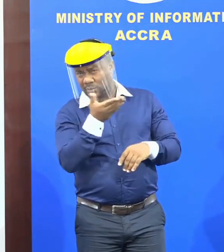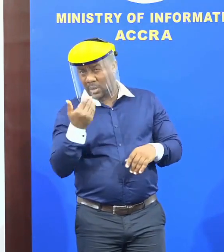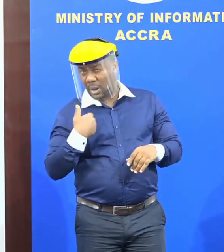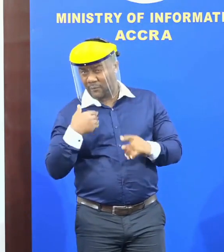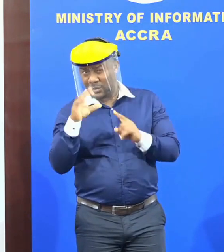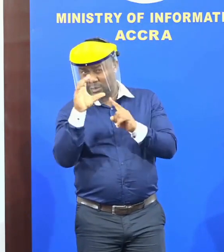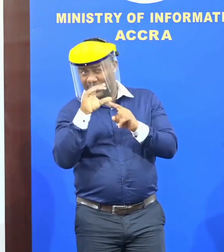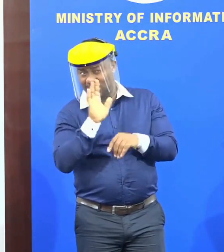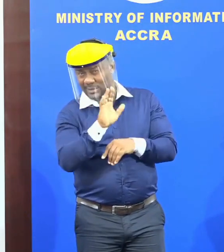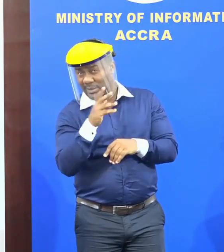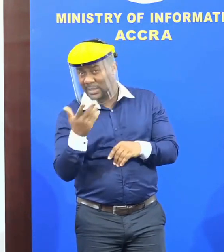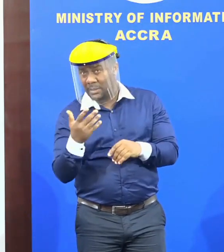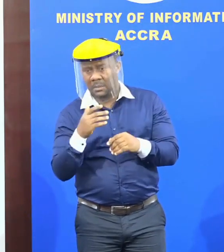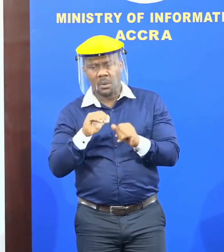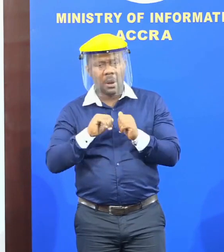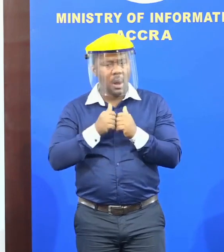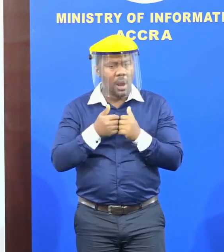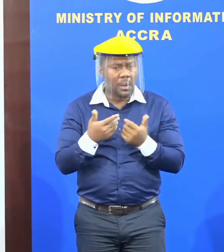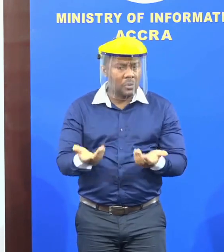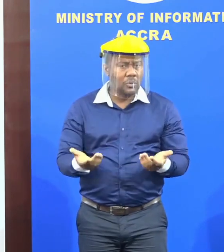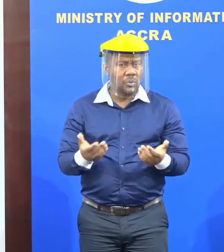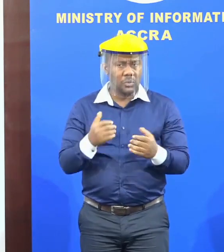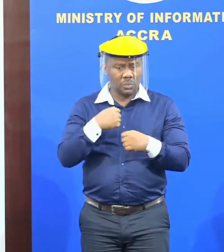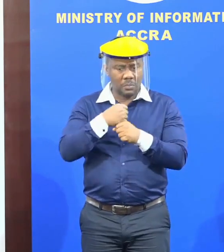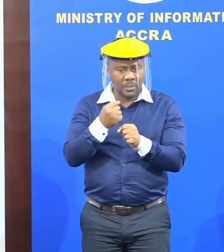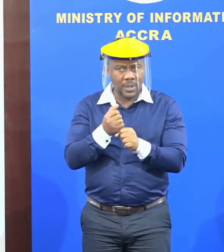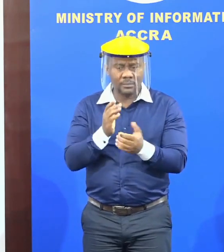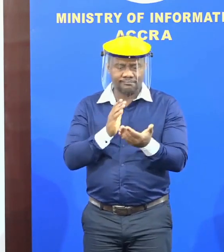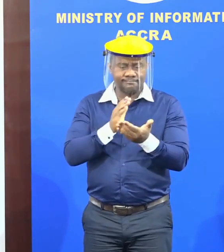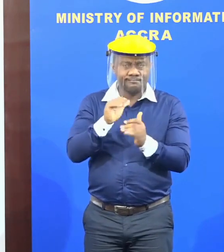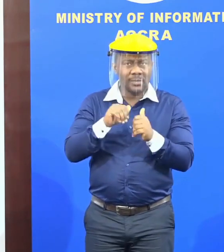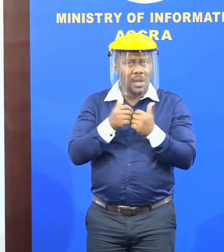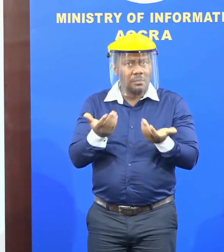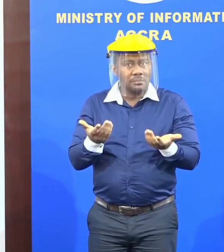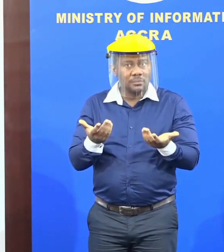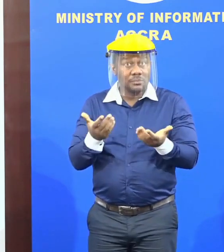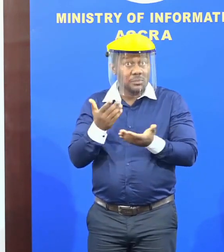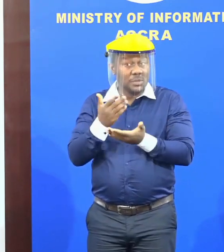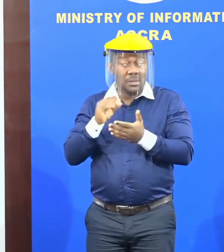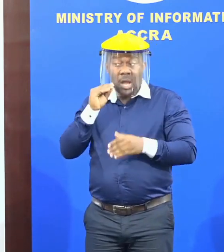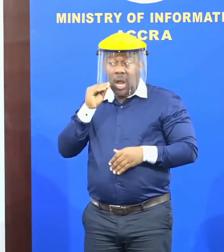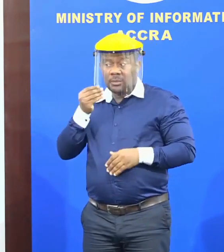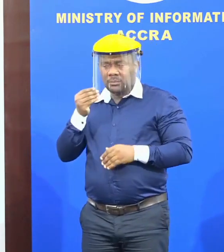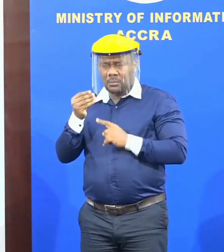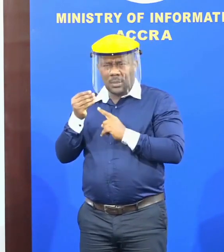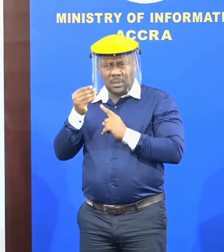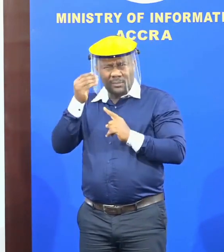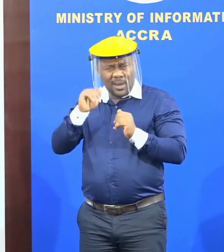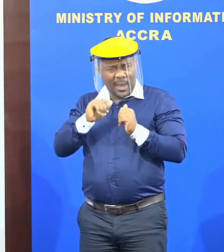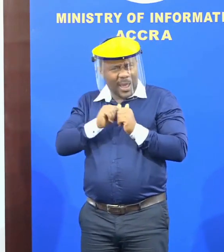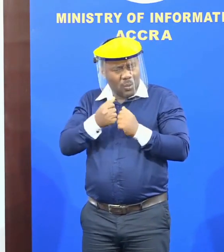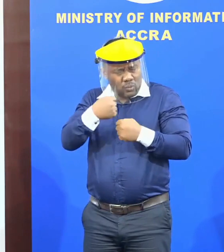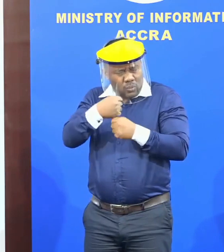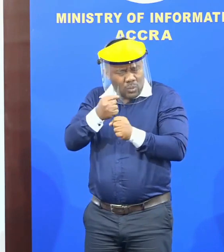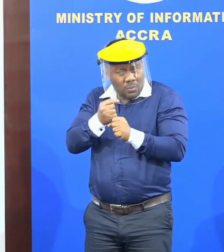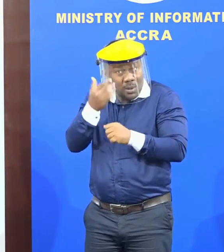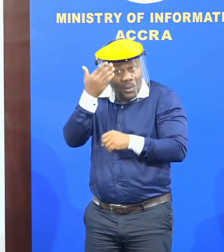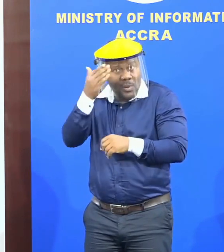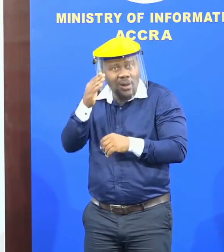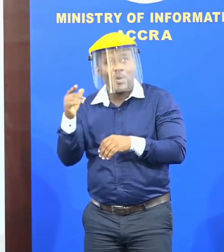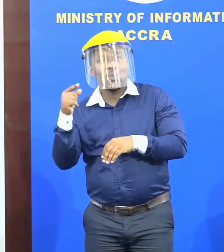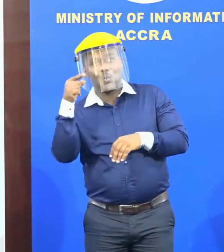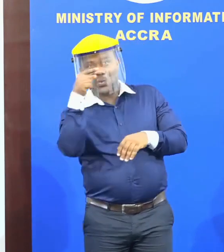ɛteɛ saa kwan ne ɛfa so deda dan mu ne sɛdeɛ obi a ɔnso ɔdi chocolate kora onim sɛ koko no sɛdeɛ ɛteɛ no koraa no na ɔnso ahu sɛdeɛ ɛteɛ na yɛn nyinaa ne akɔ so